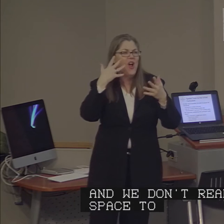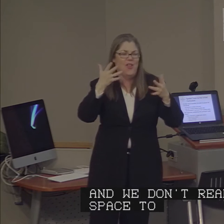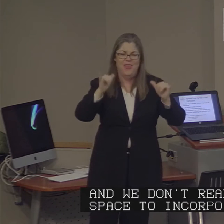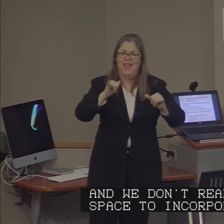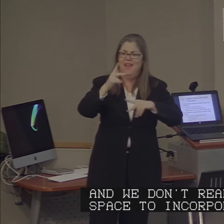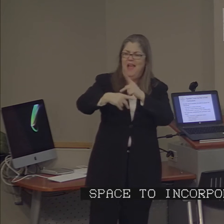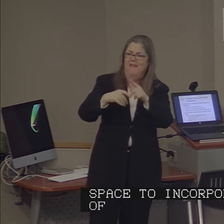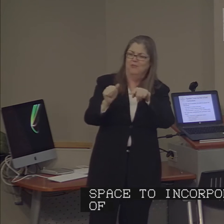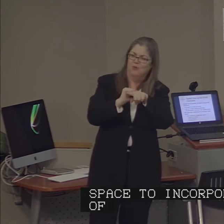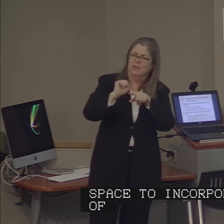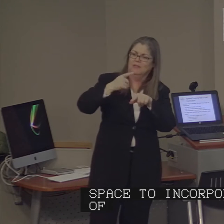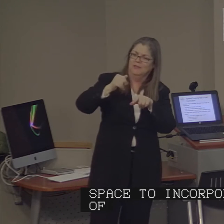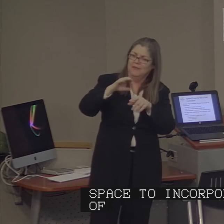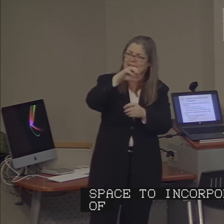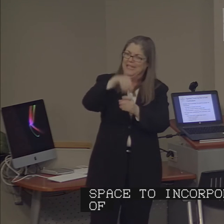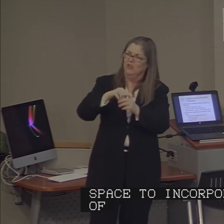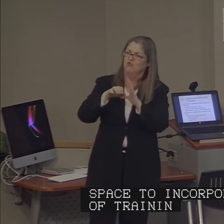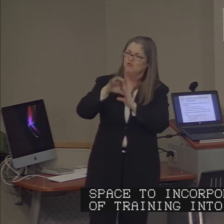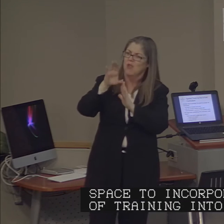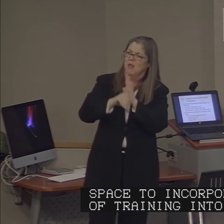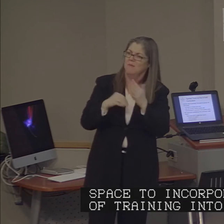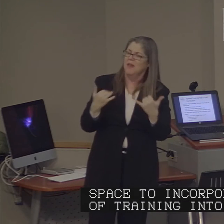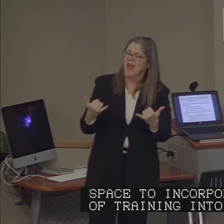training into the curriculum.